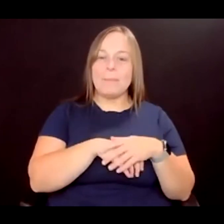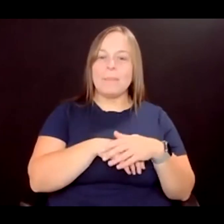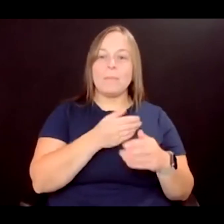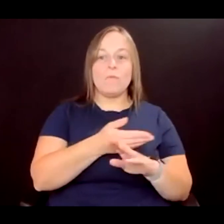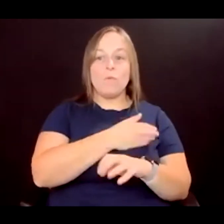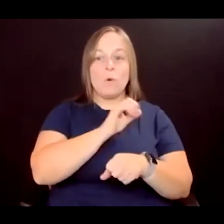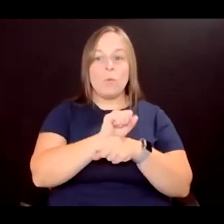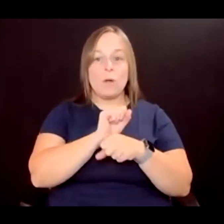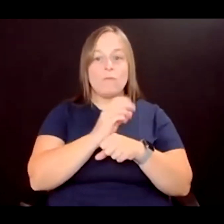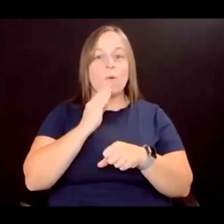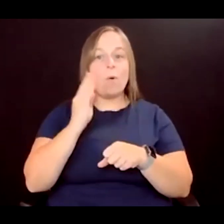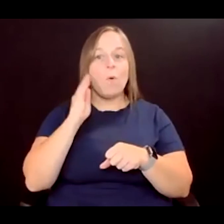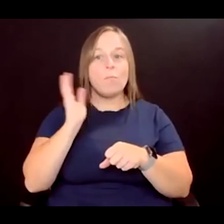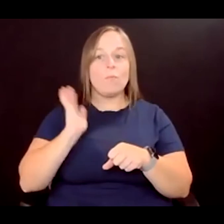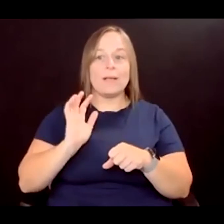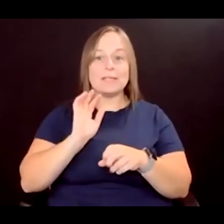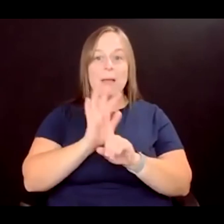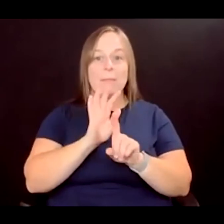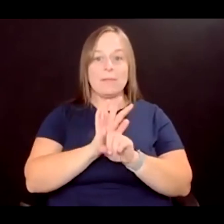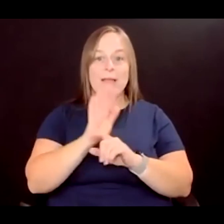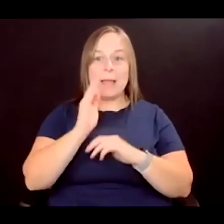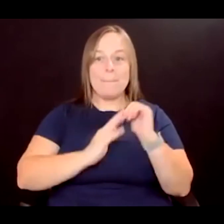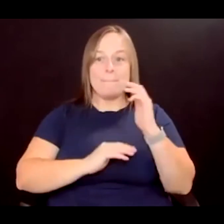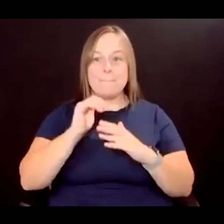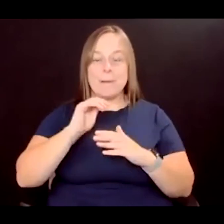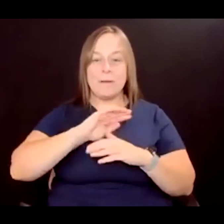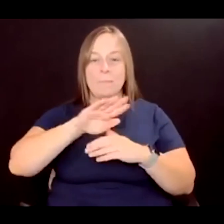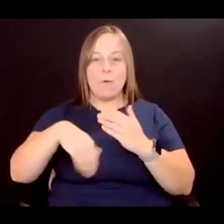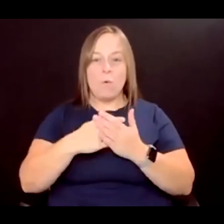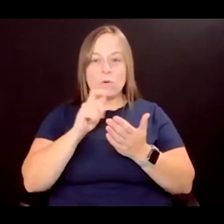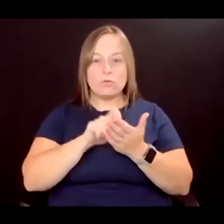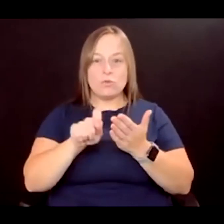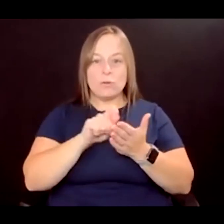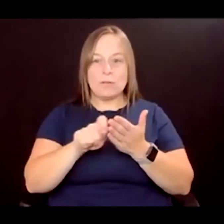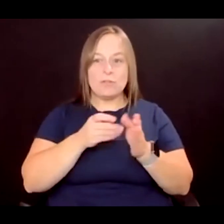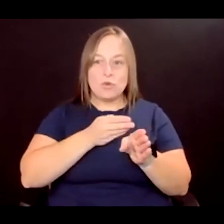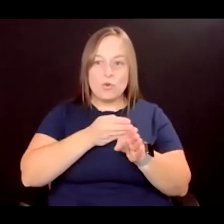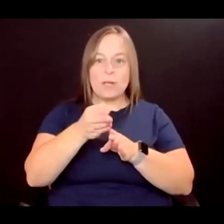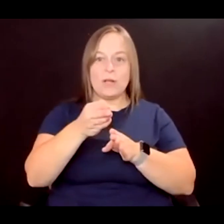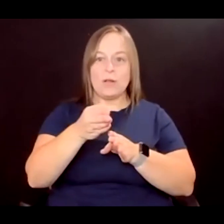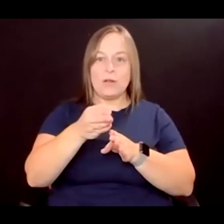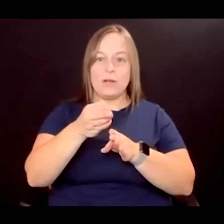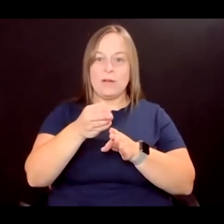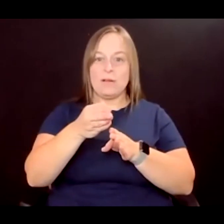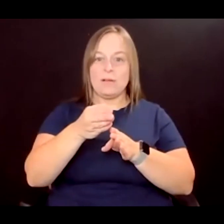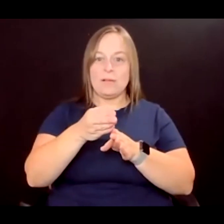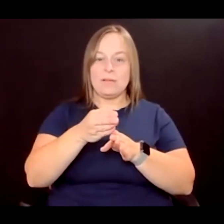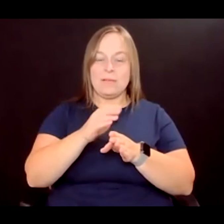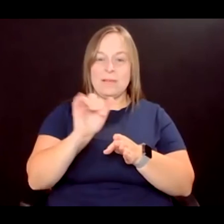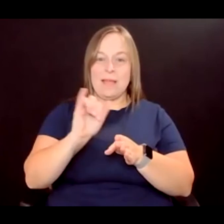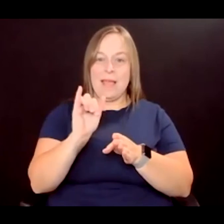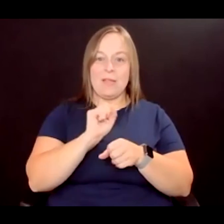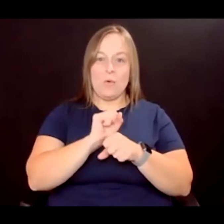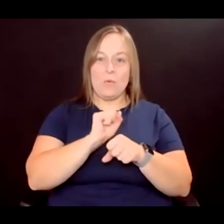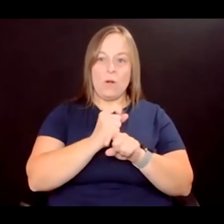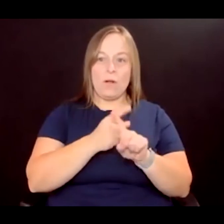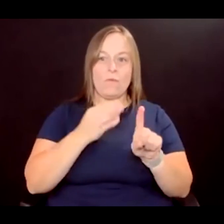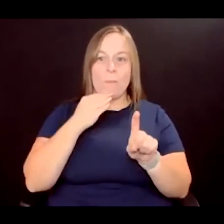it add to the blighted appearance of the city of Albany, but it's incredibly unsafe, especially if you cannot see when you are